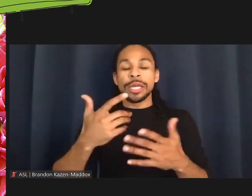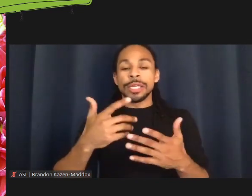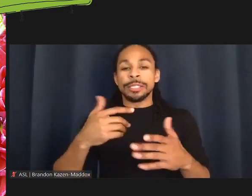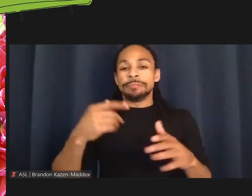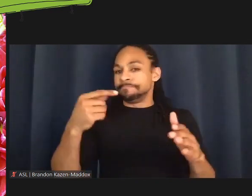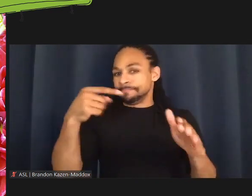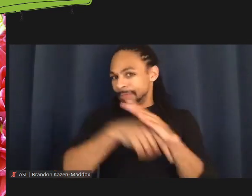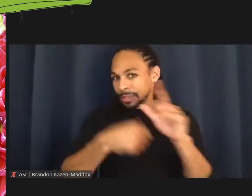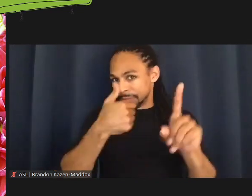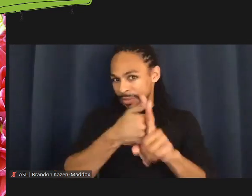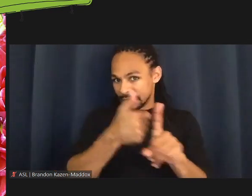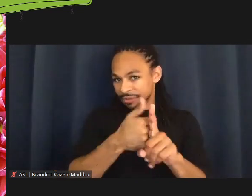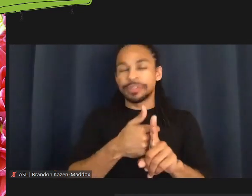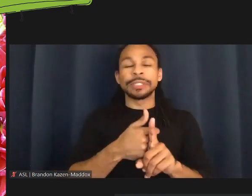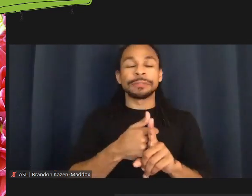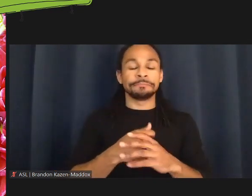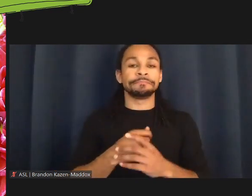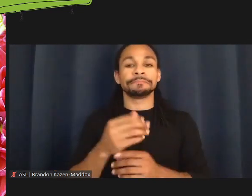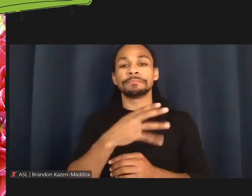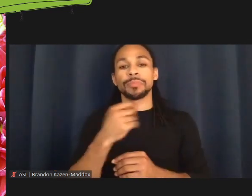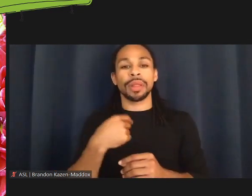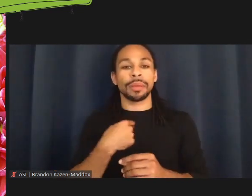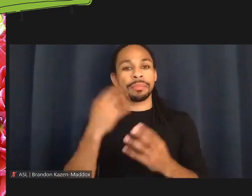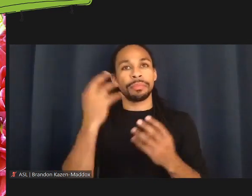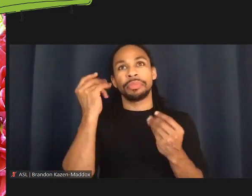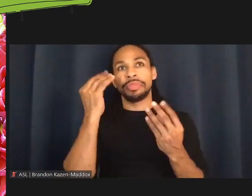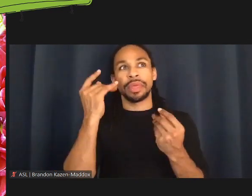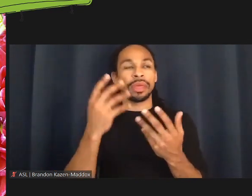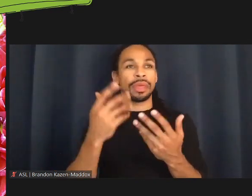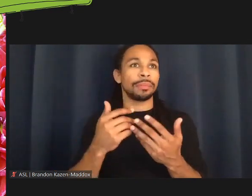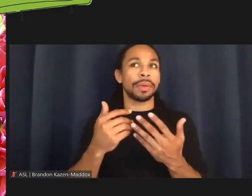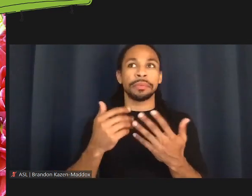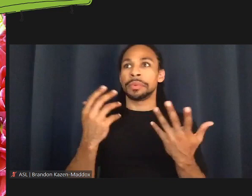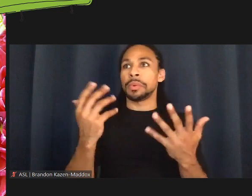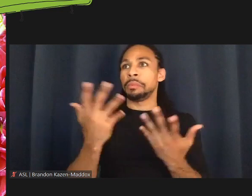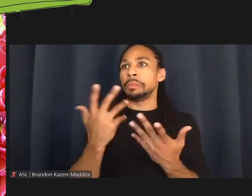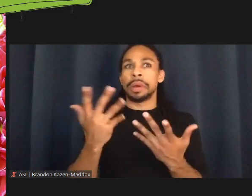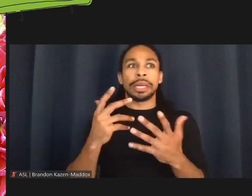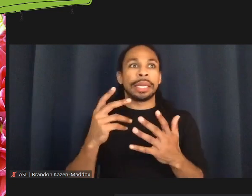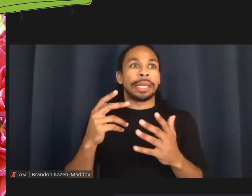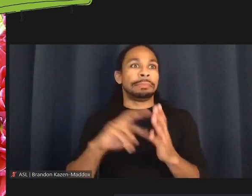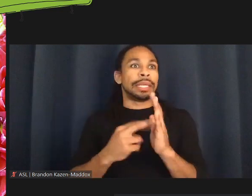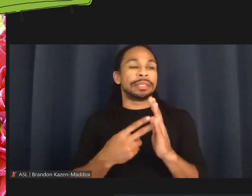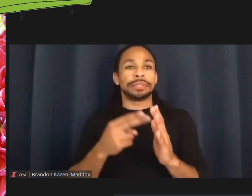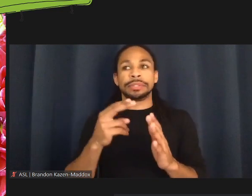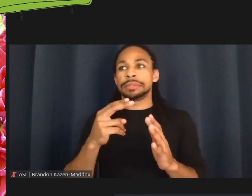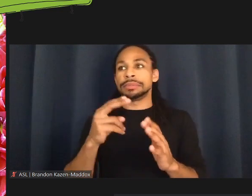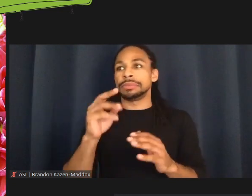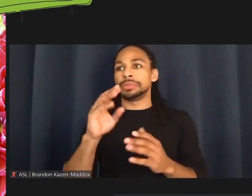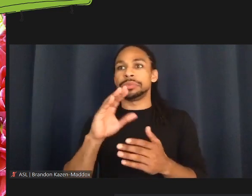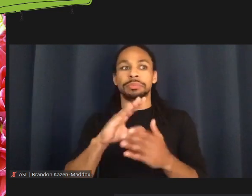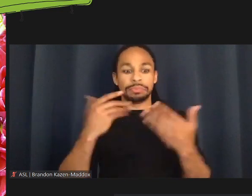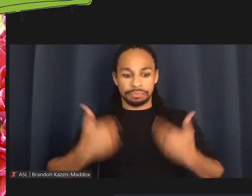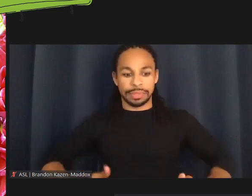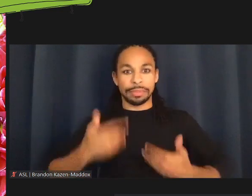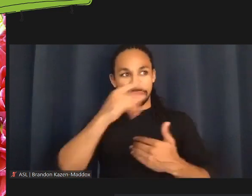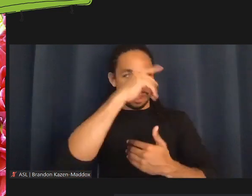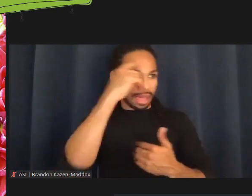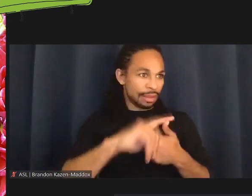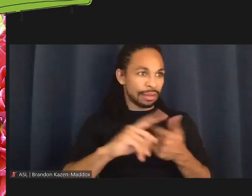of people, I'm thinking about what it means to be Black and alive in this country, and what it means to choose to